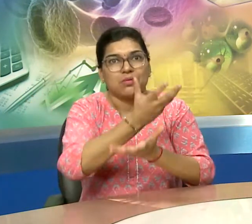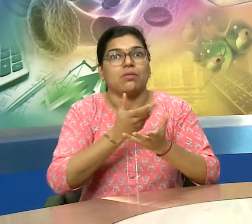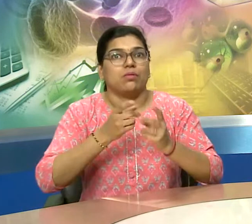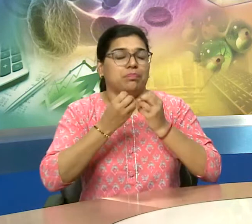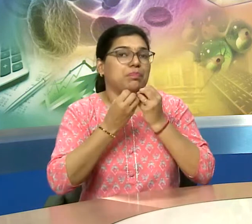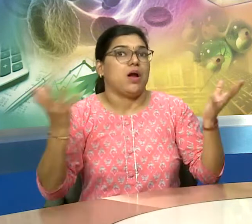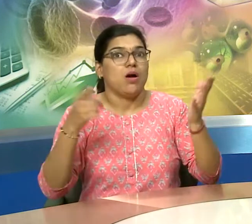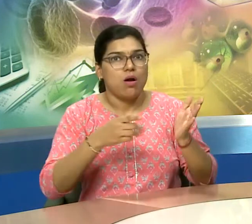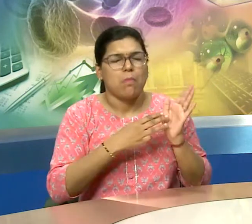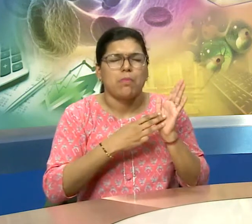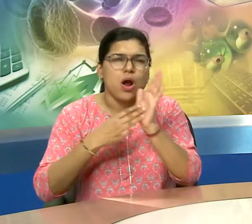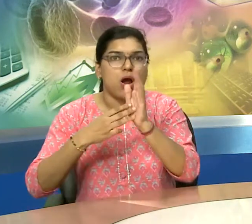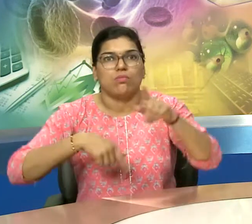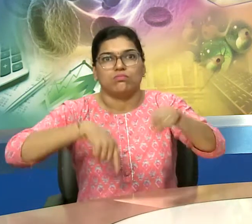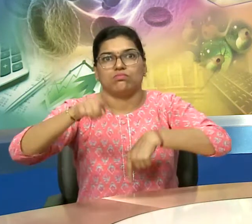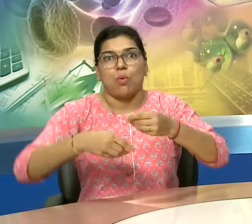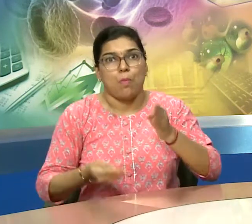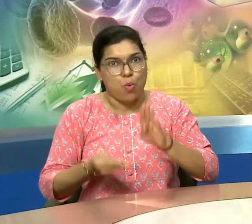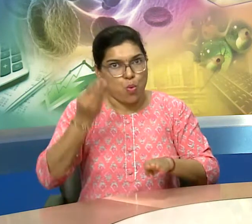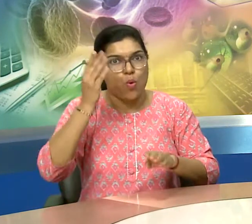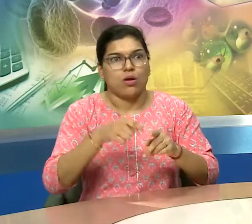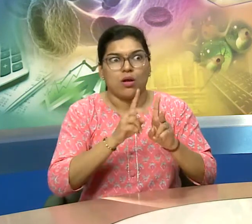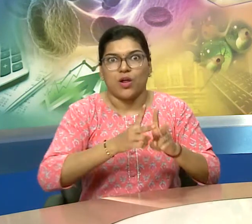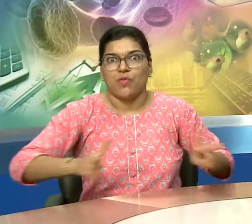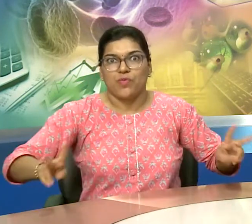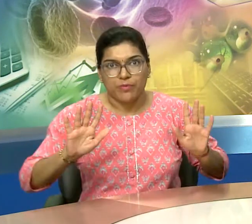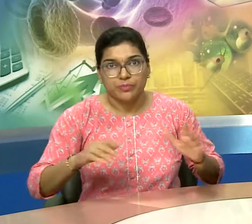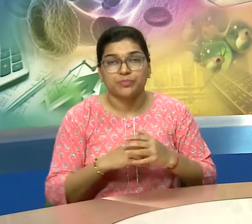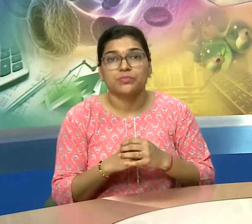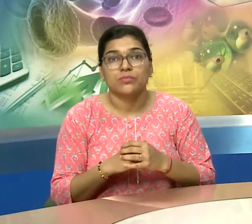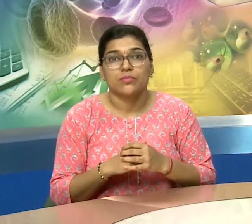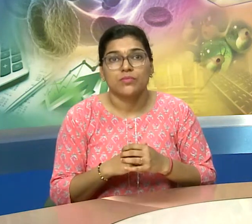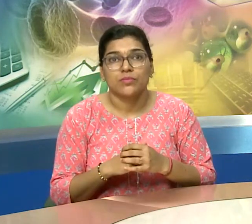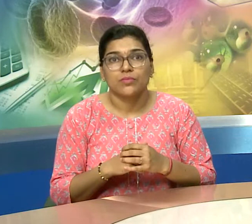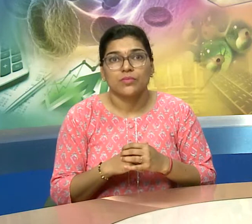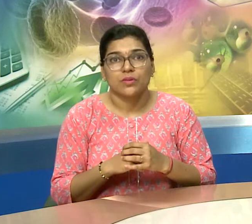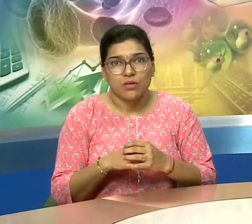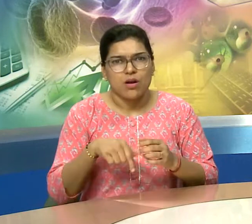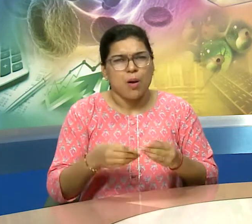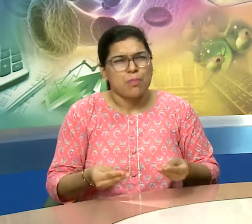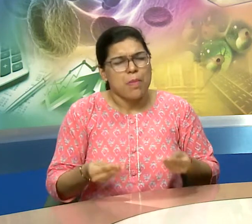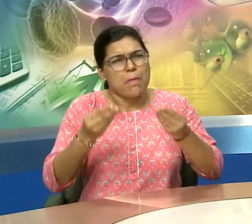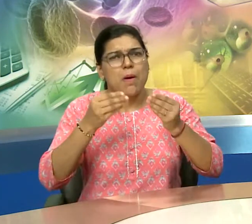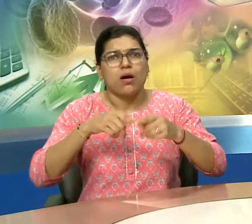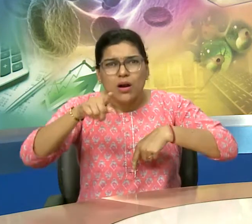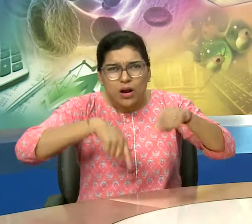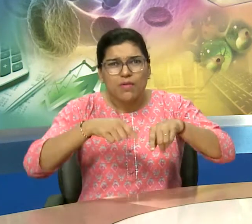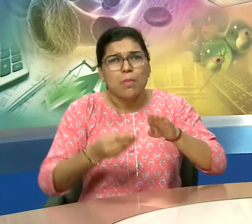places, different things, different houses, bridges. So various modes of transports have been